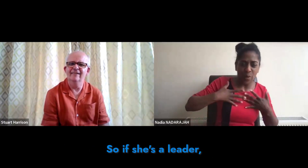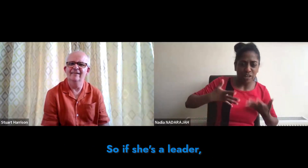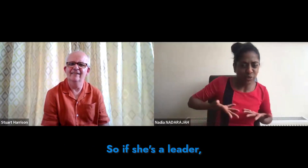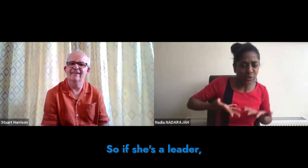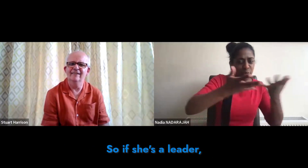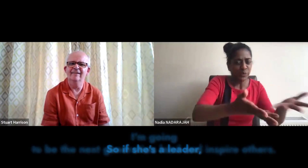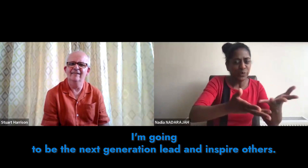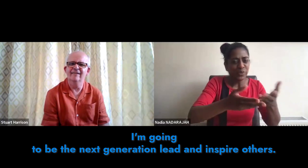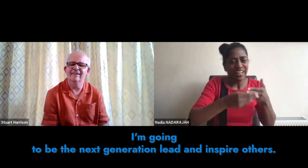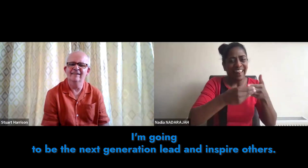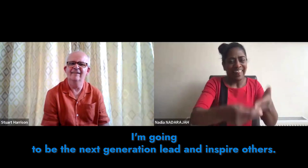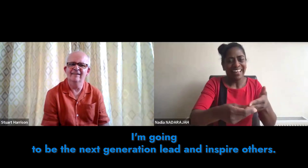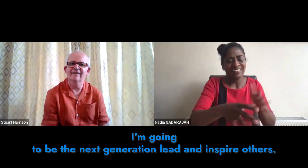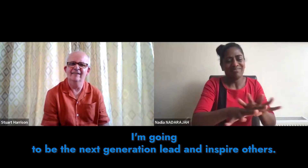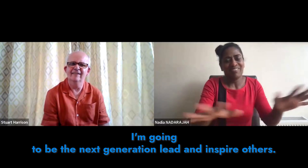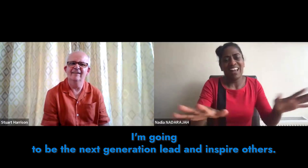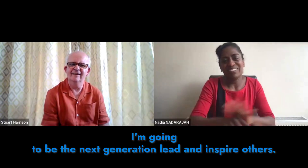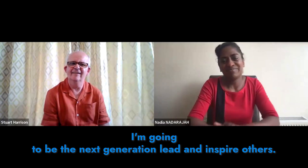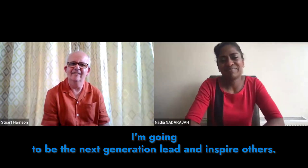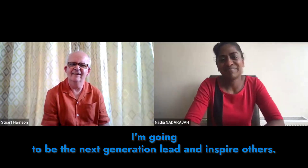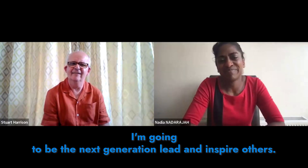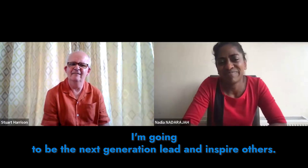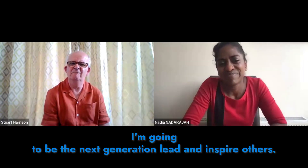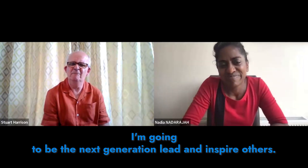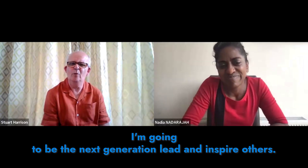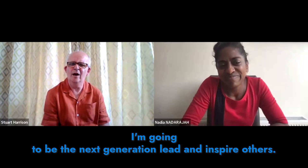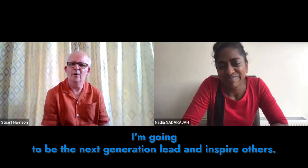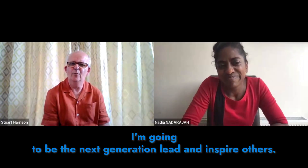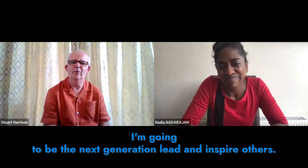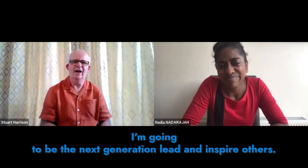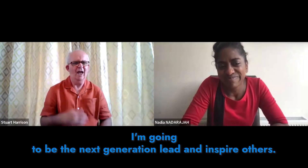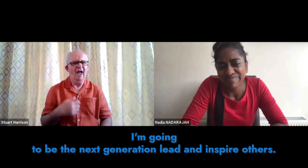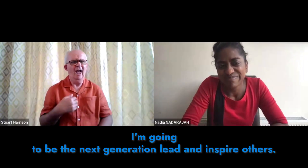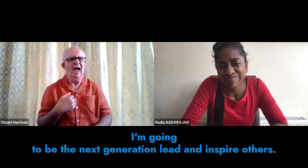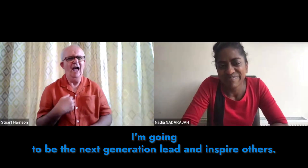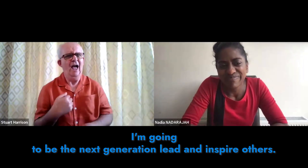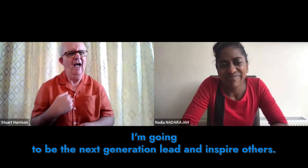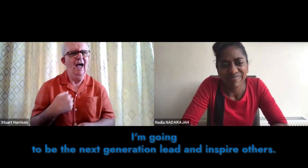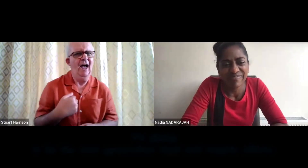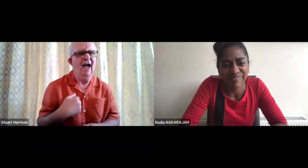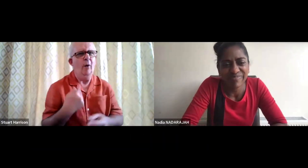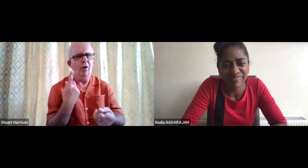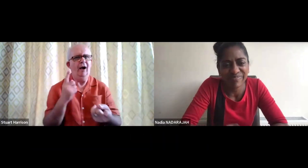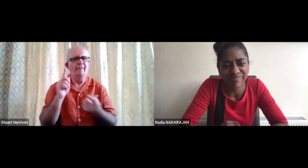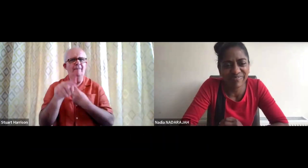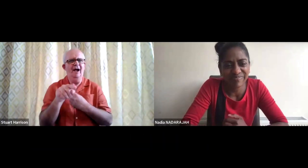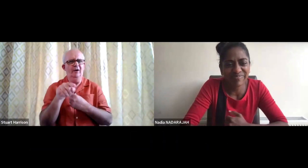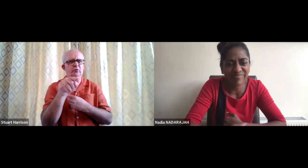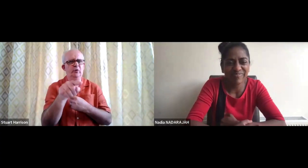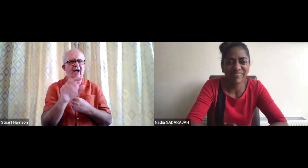she's a lead, I'm going to be the next generation lead and inspire others.